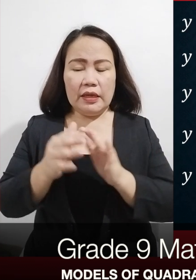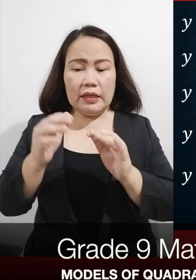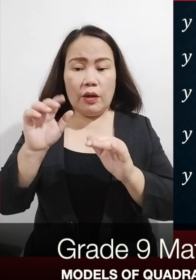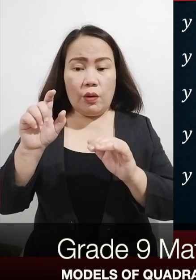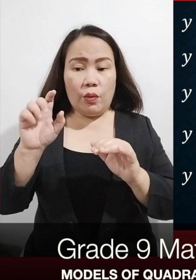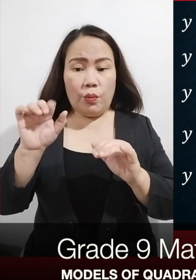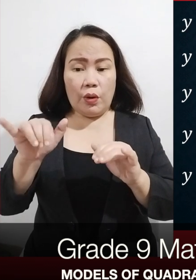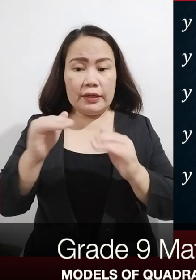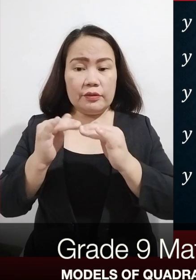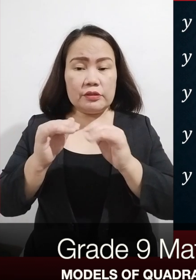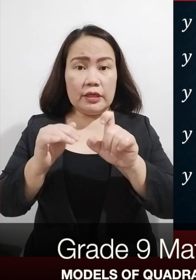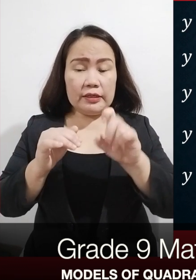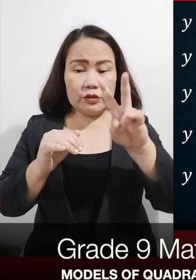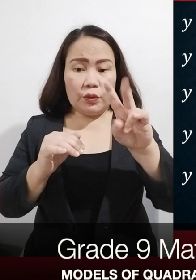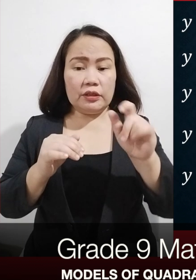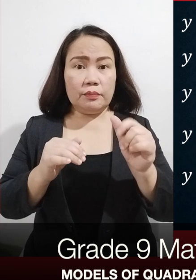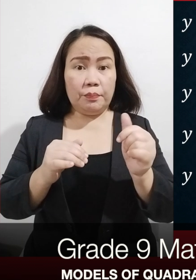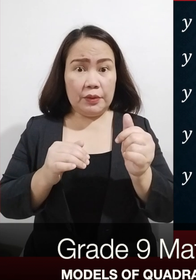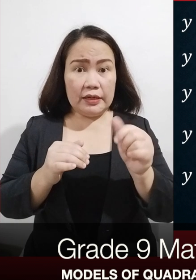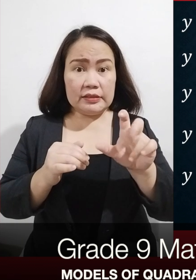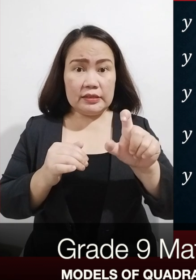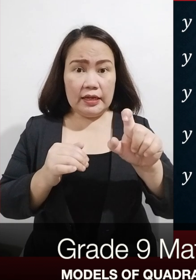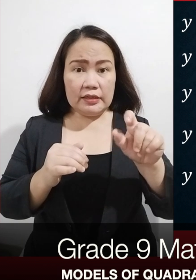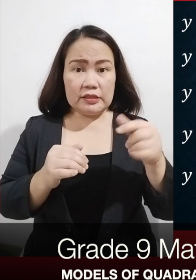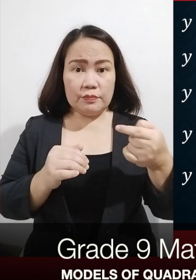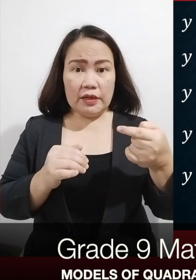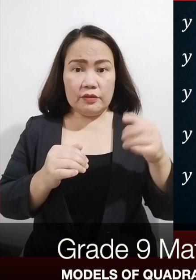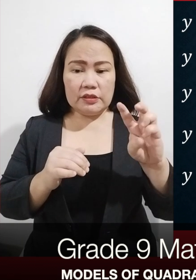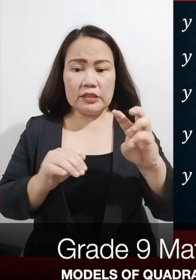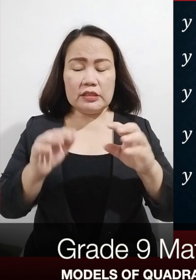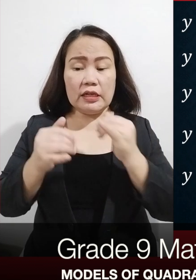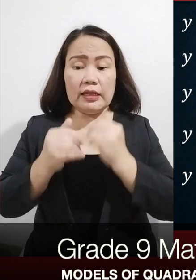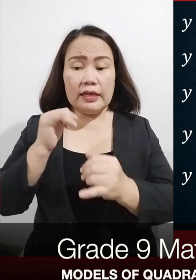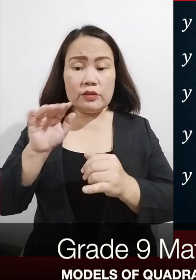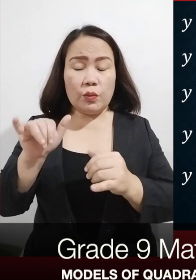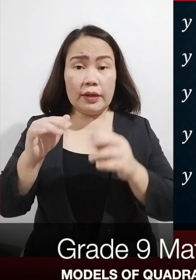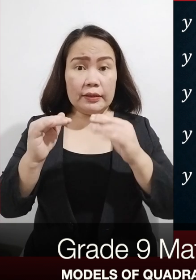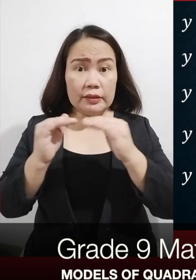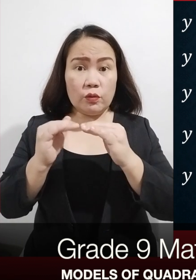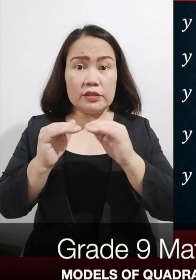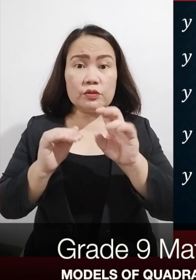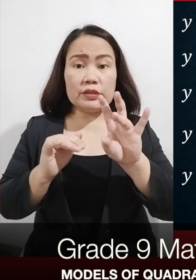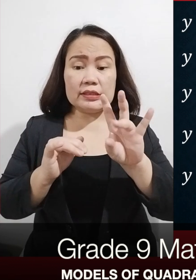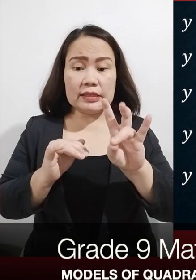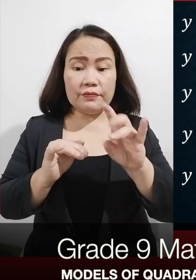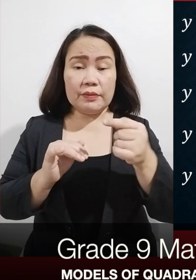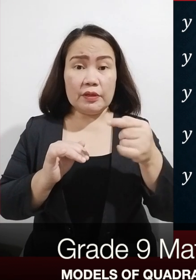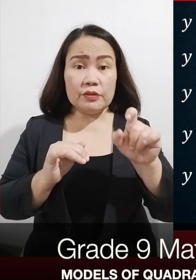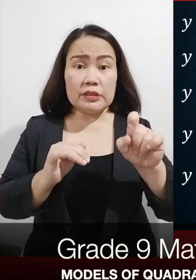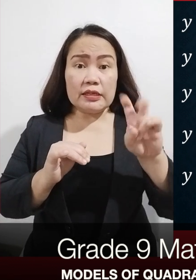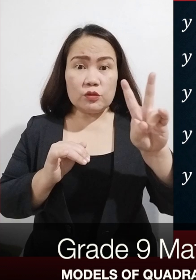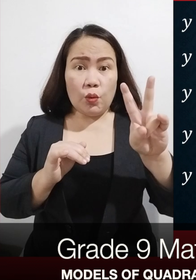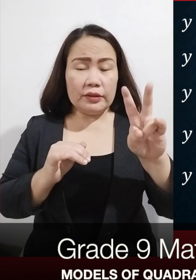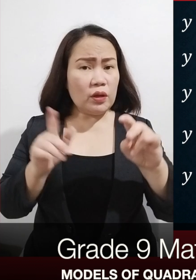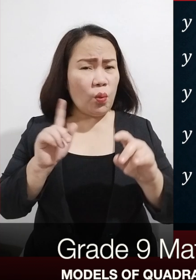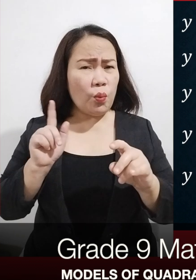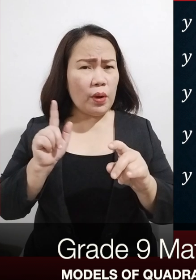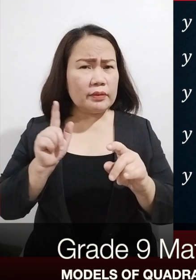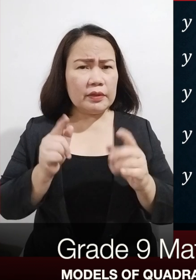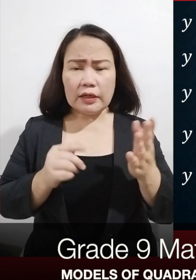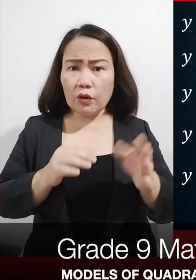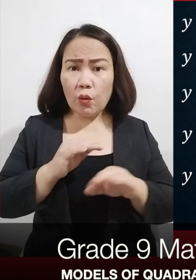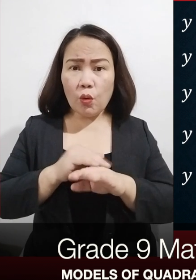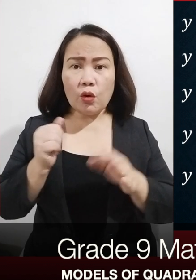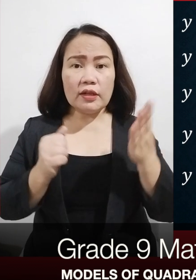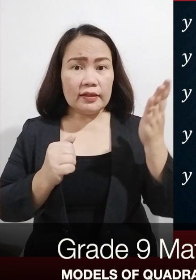squared plus x minus 6, y is equal to 7 minus x squared. Ano nga ba itong mga to? Kung hindi siya